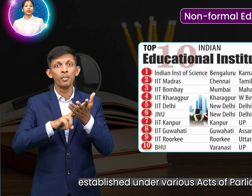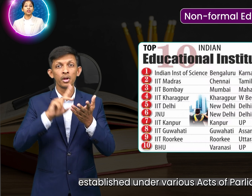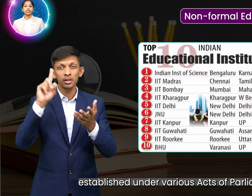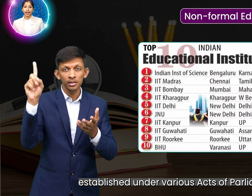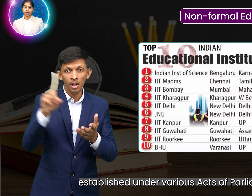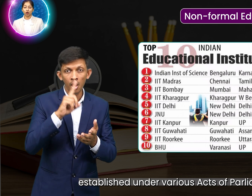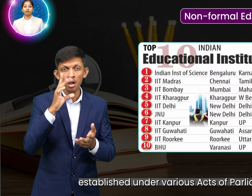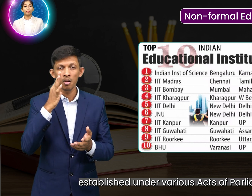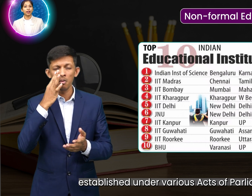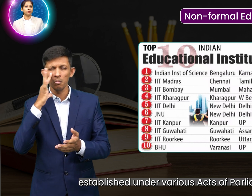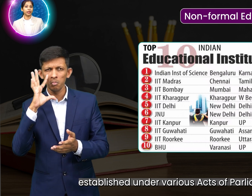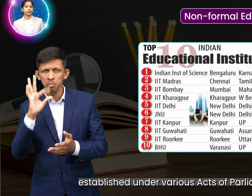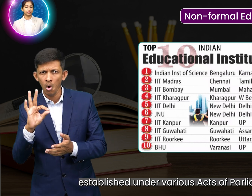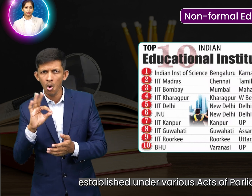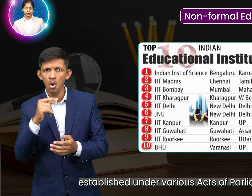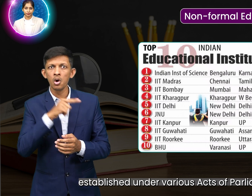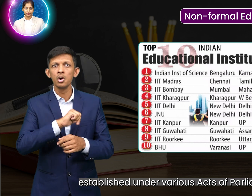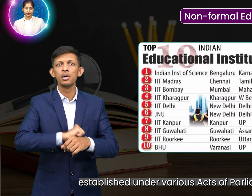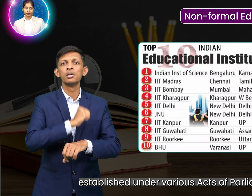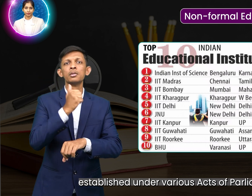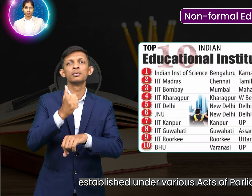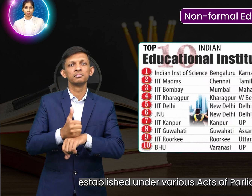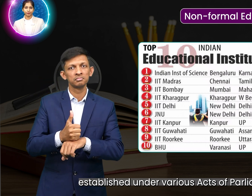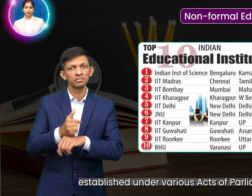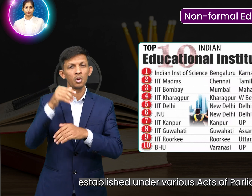under various acts of parliament.